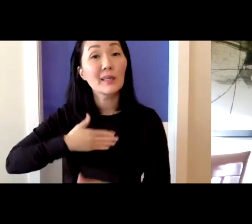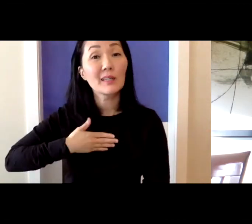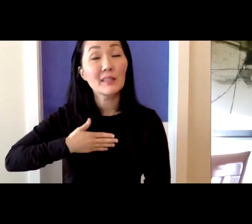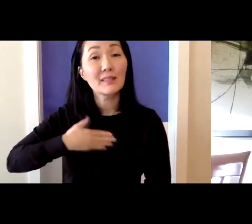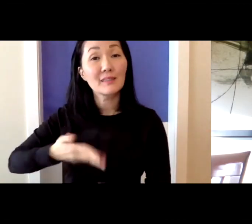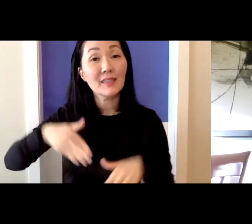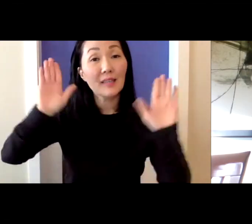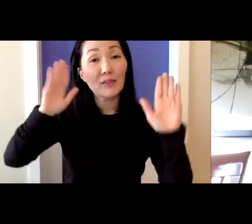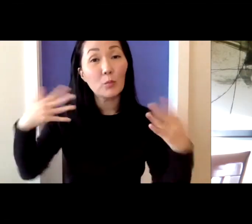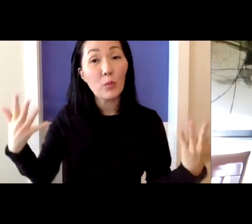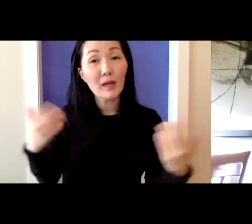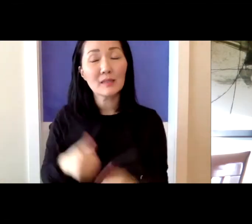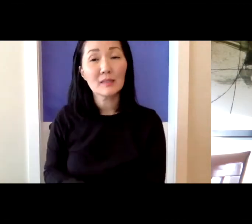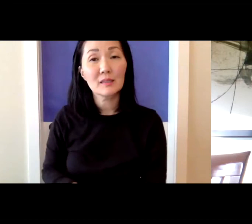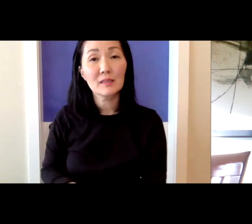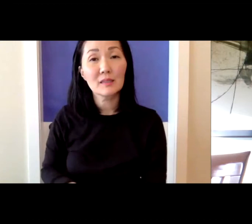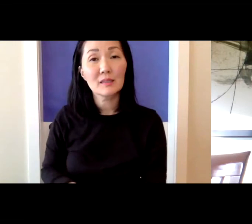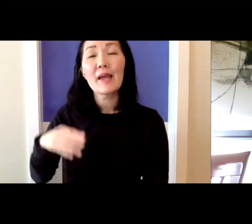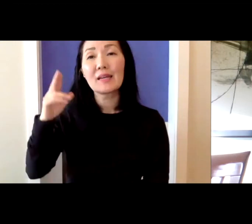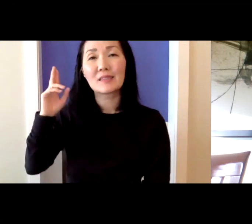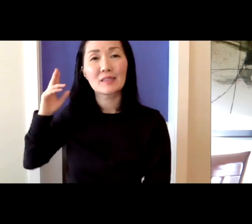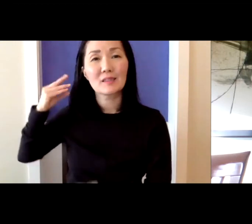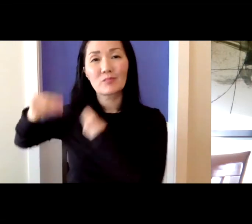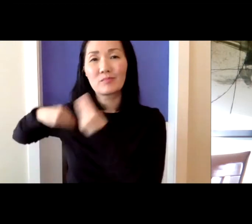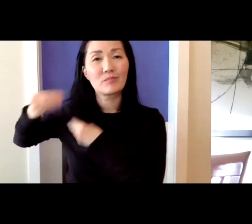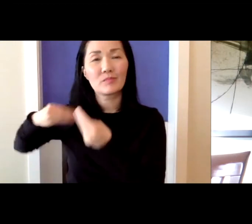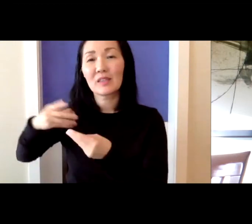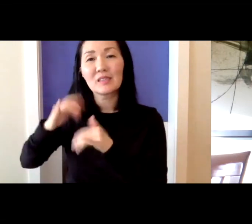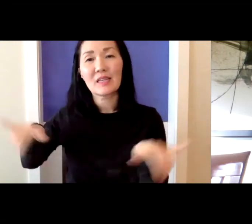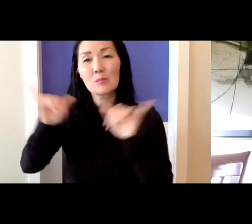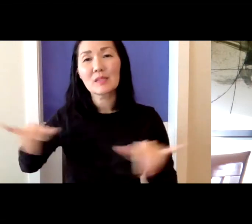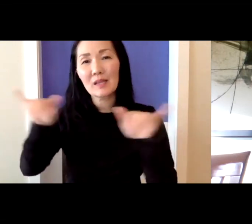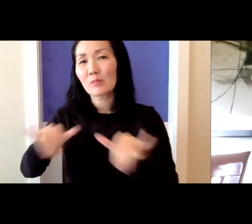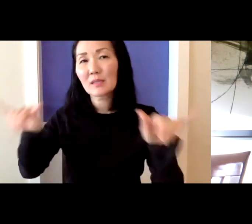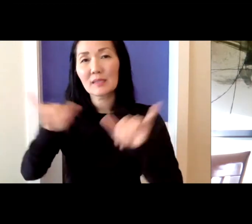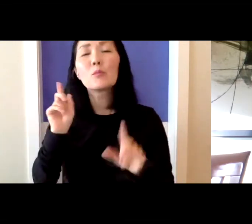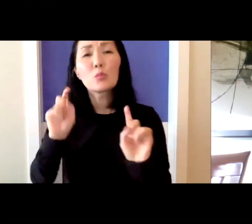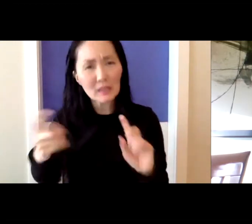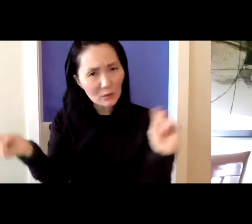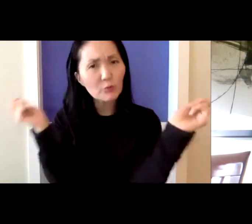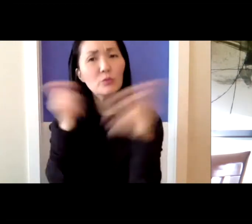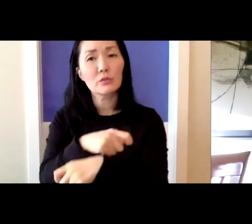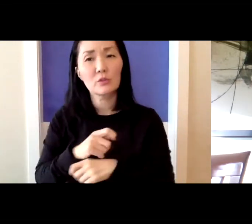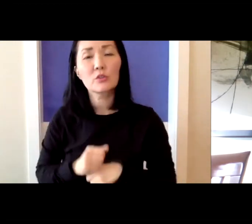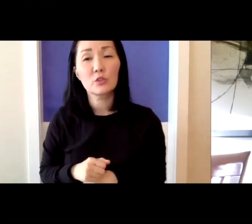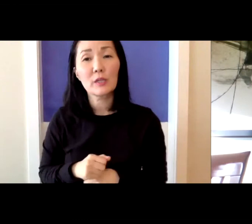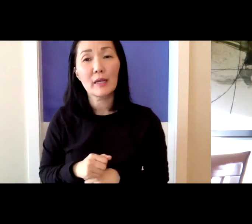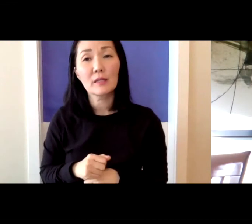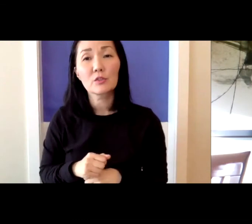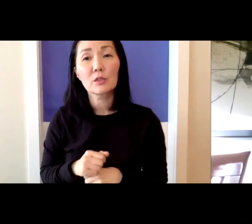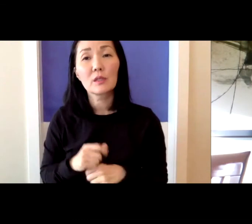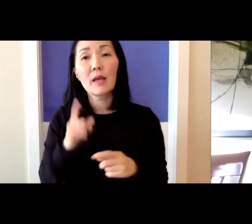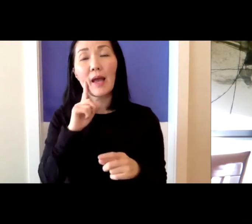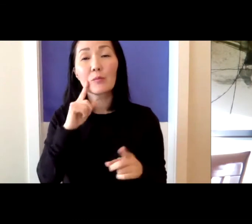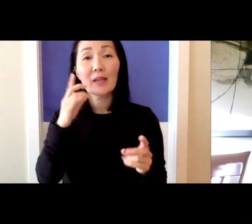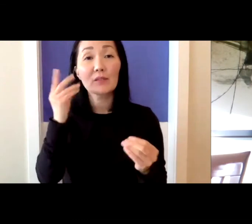past. From the biases we hold, how we view and value work, how people are allowed to participate in the